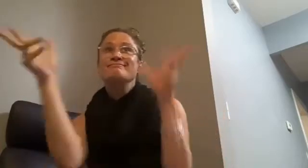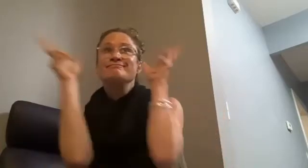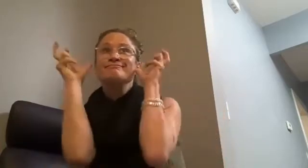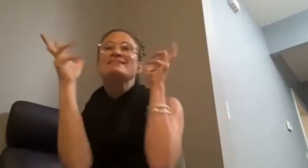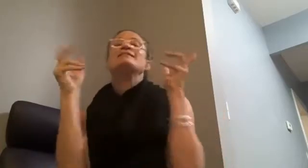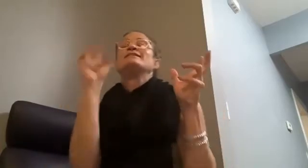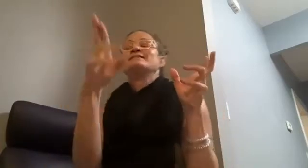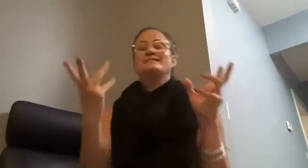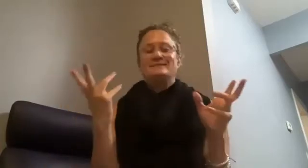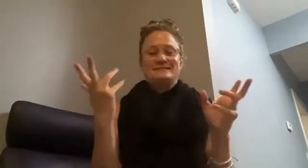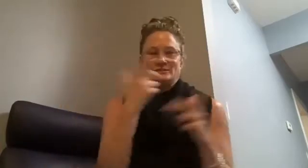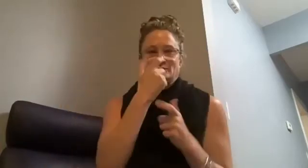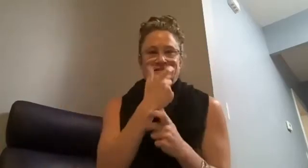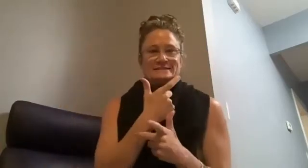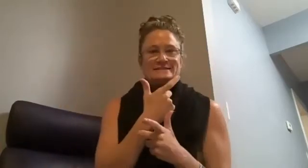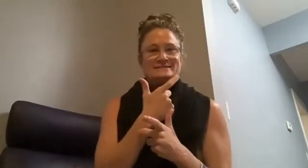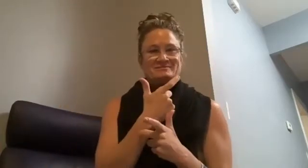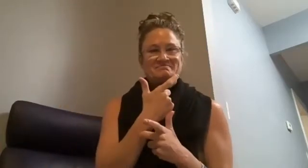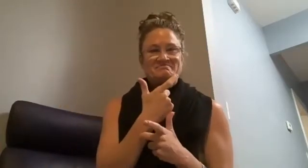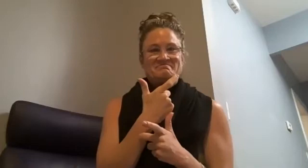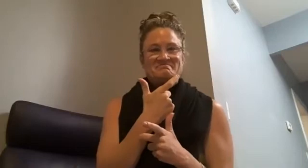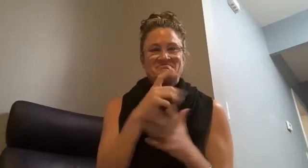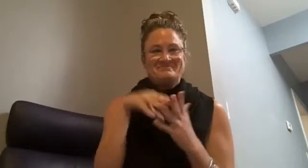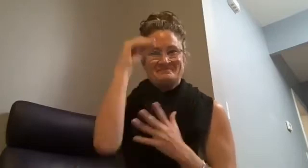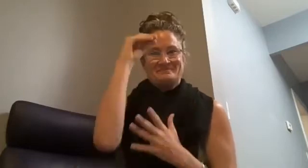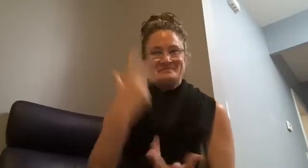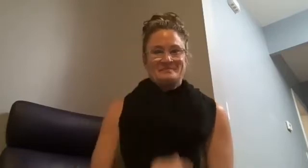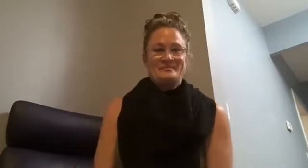but that was an interesting lesson. And the other is,